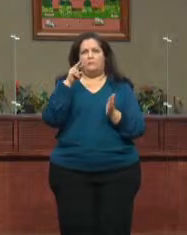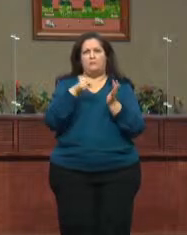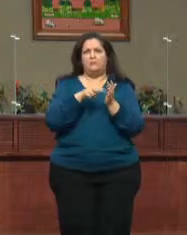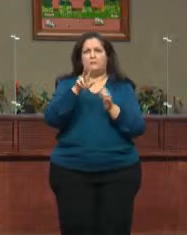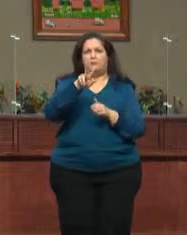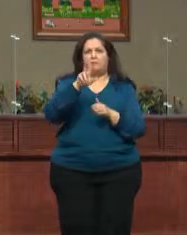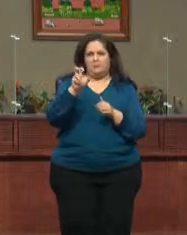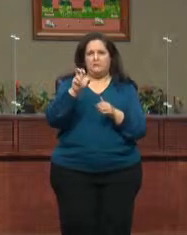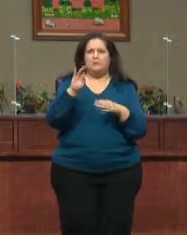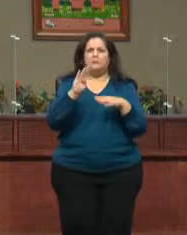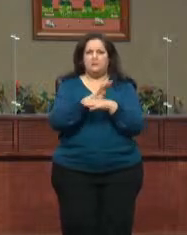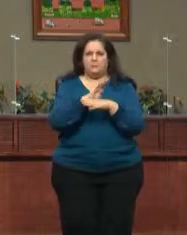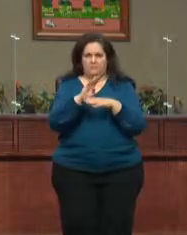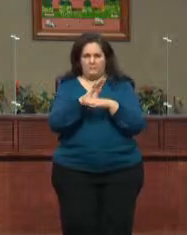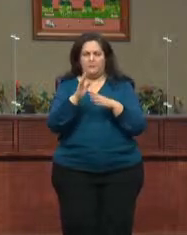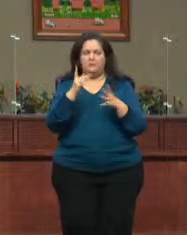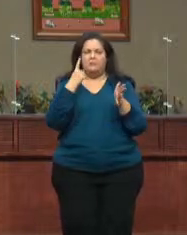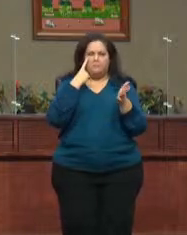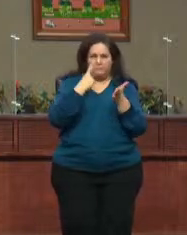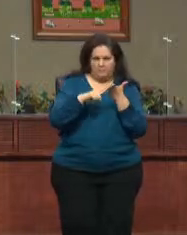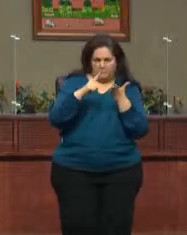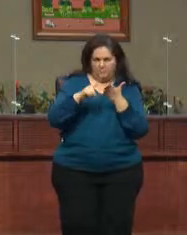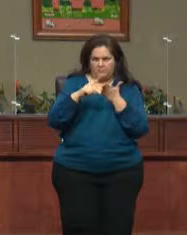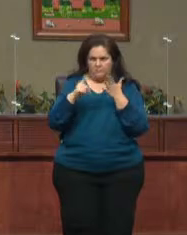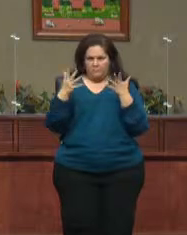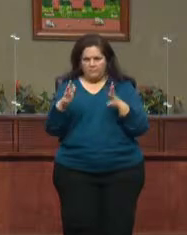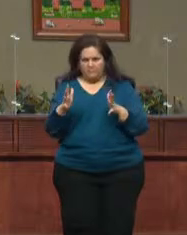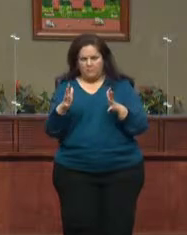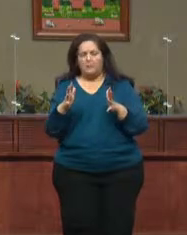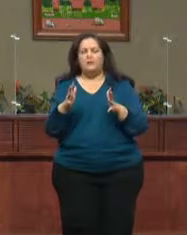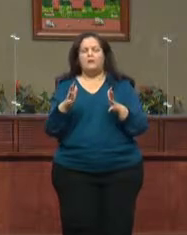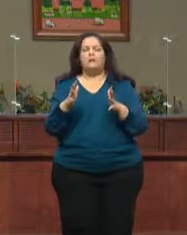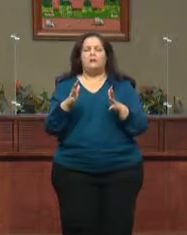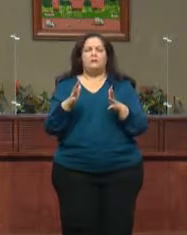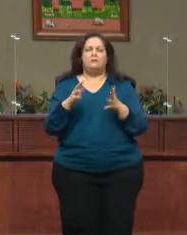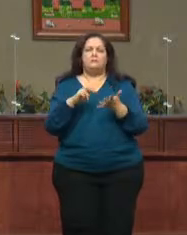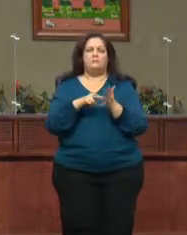businesses have been inspected, resulting in